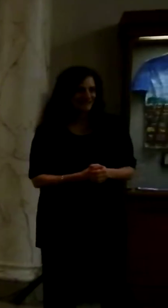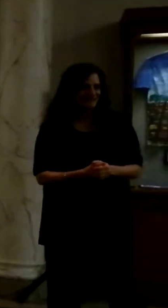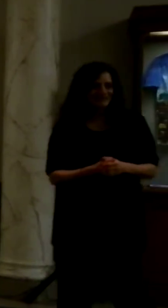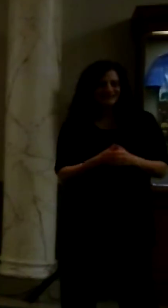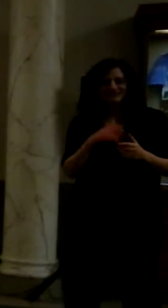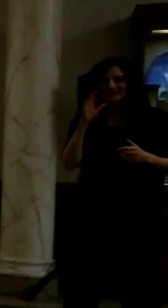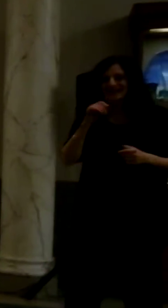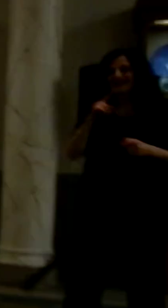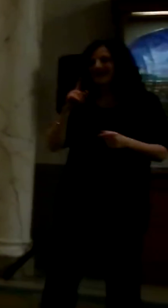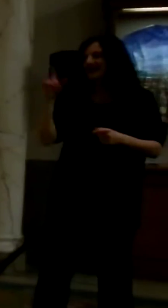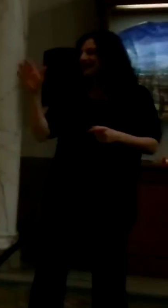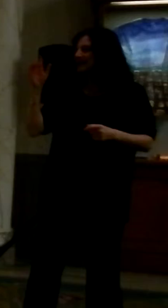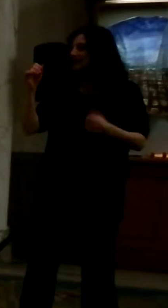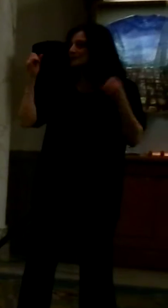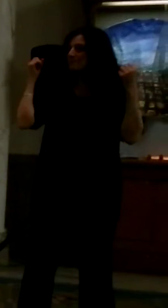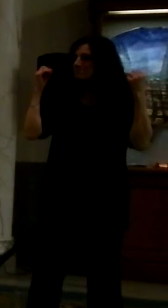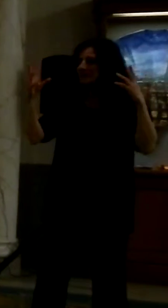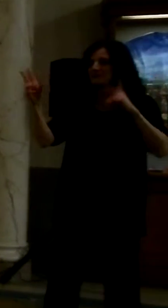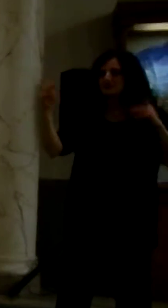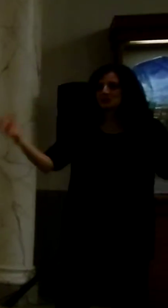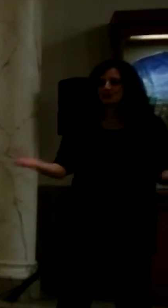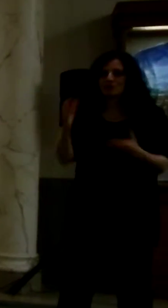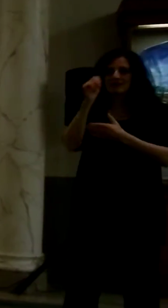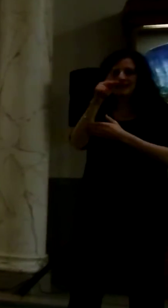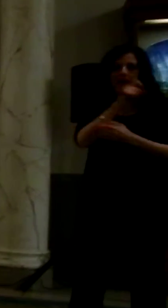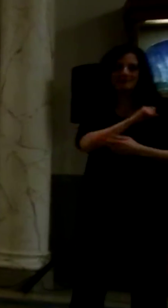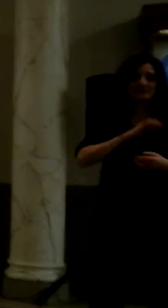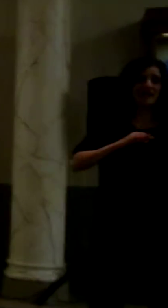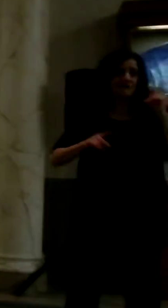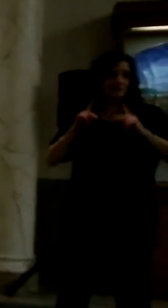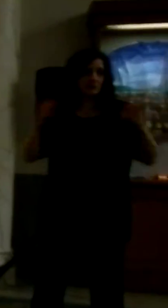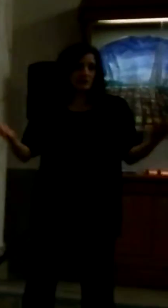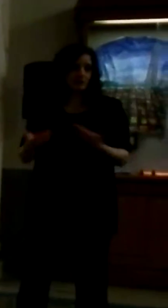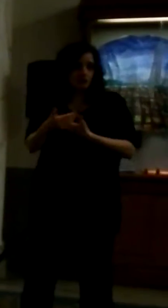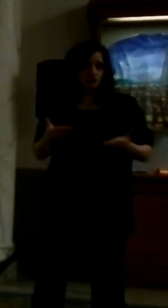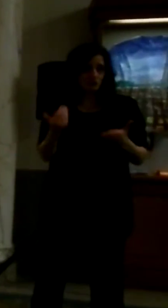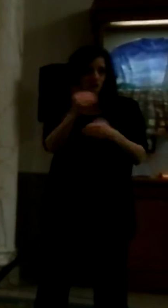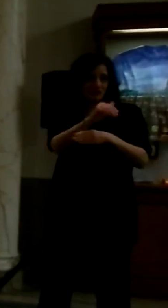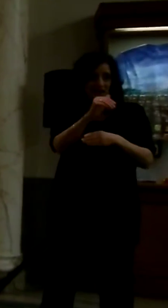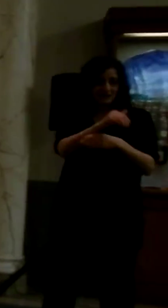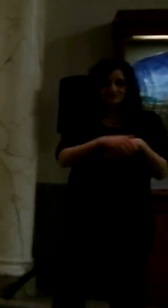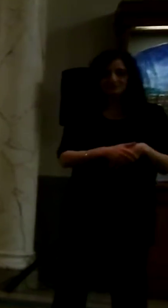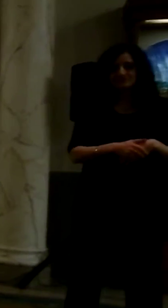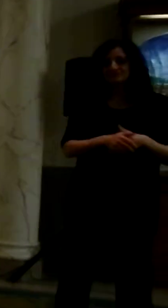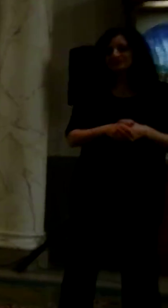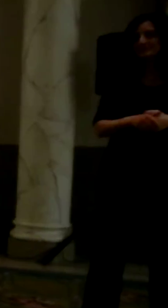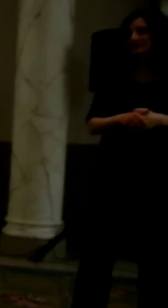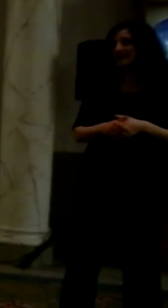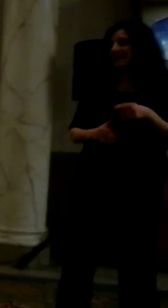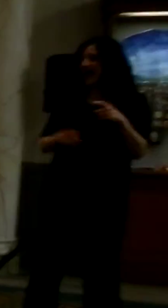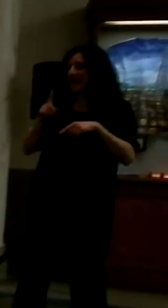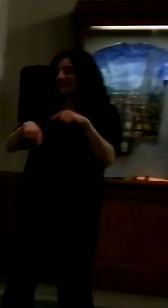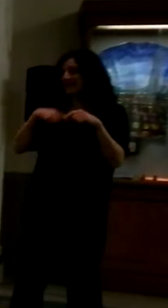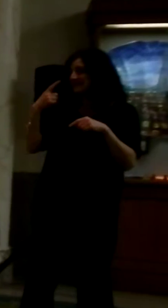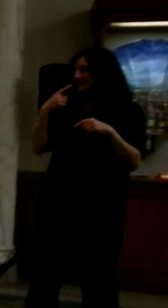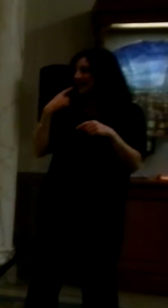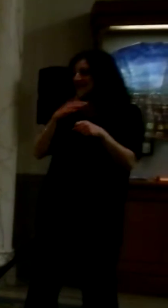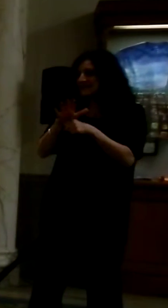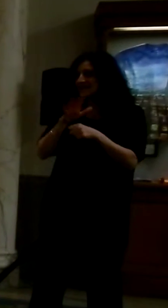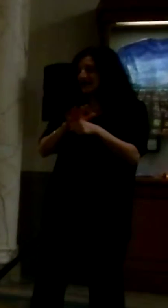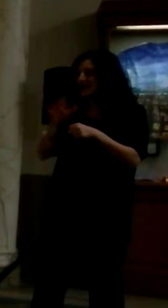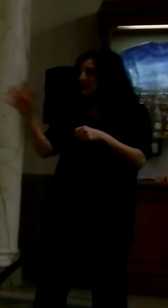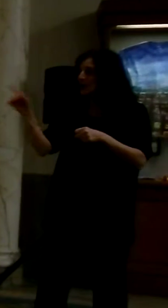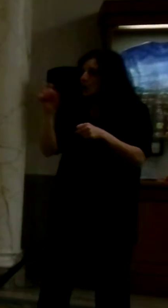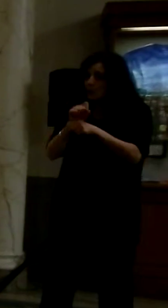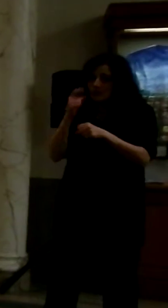There's many a CAP staffer in this room tonight, and if there's something I can't say enough is that working